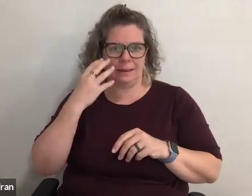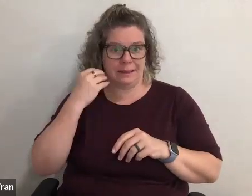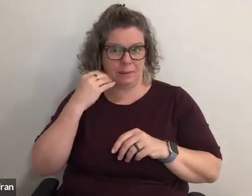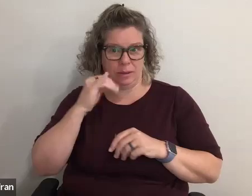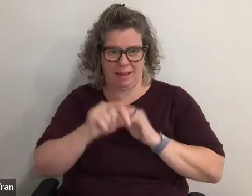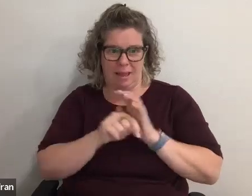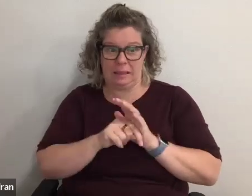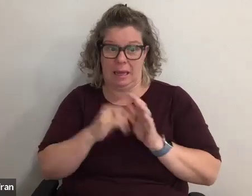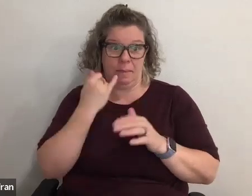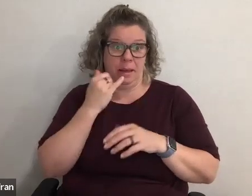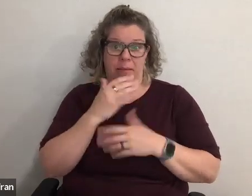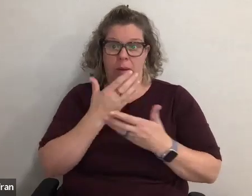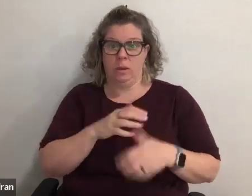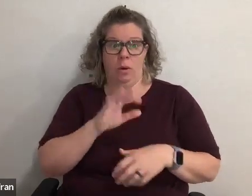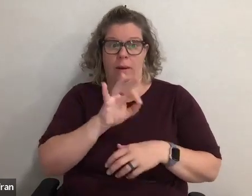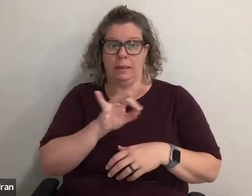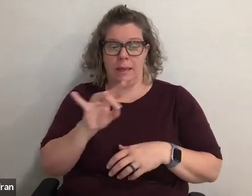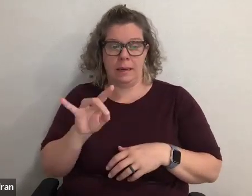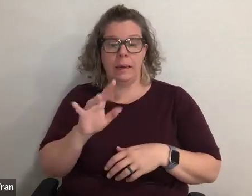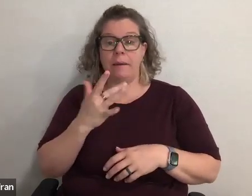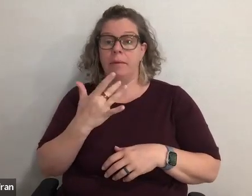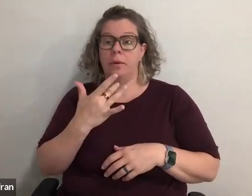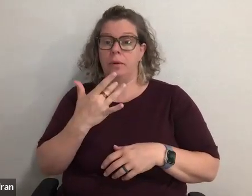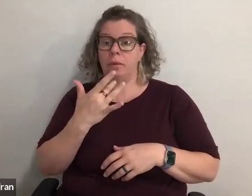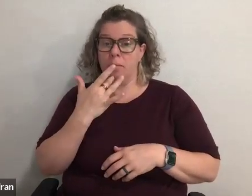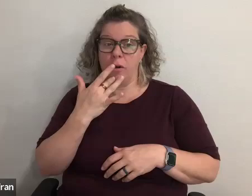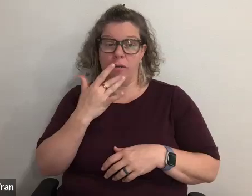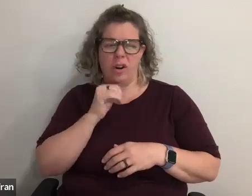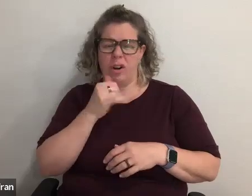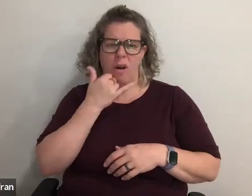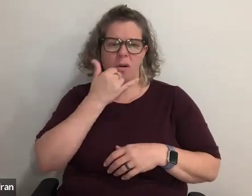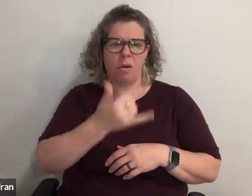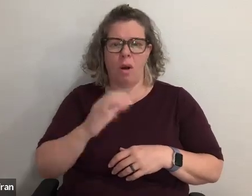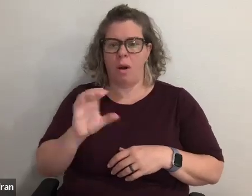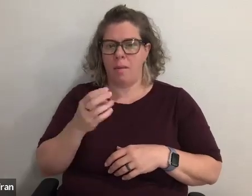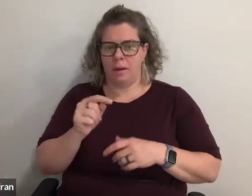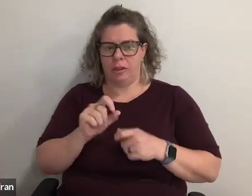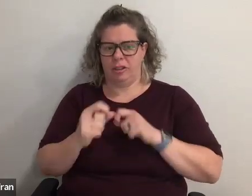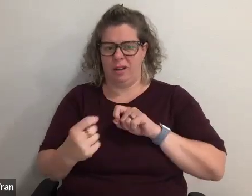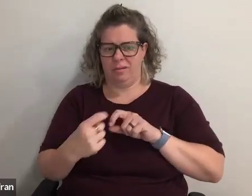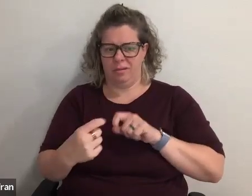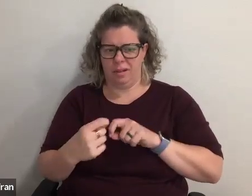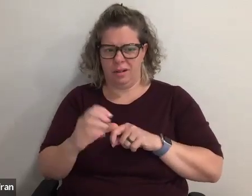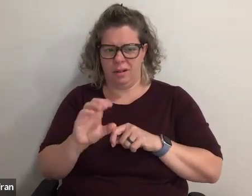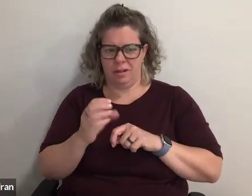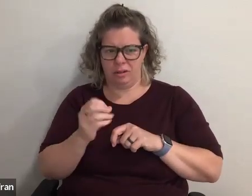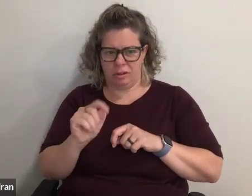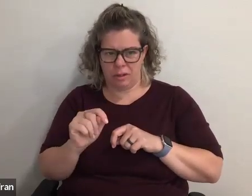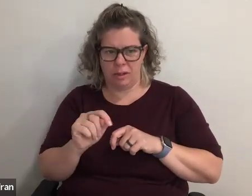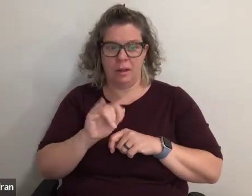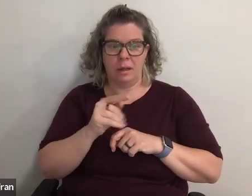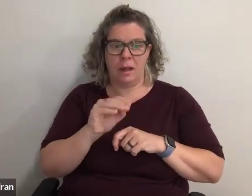can also chat with us if you prefer to chat instead of calling and having a conversation. You can chat